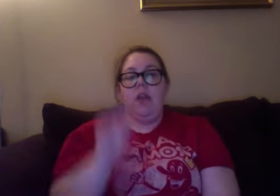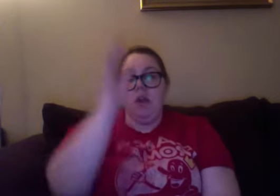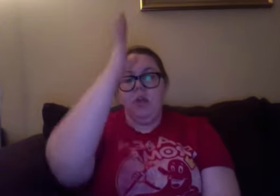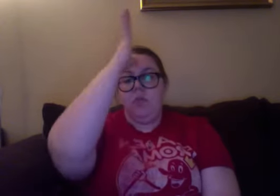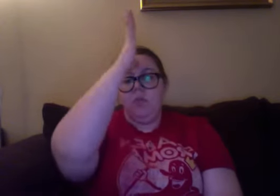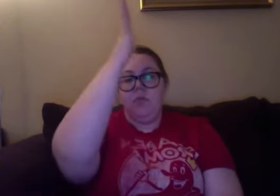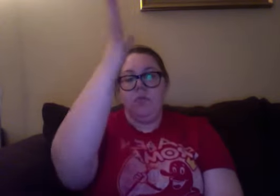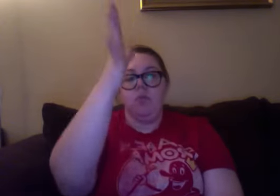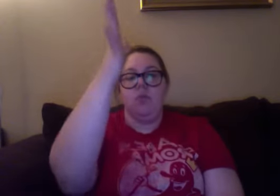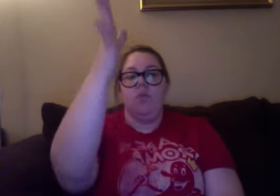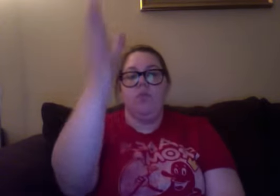grandfather,